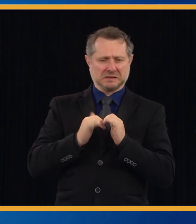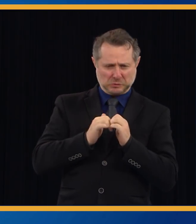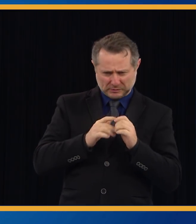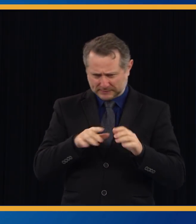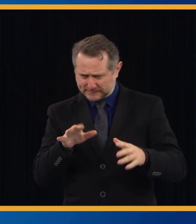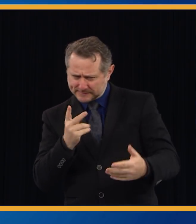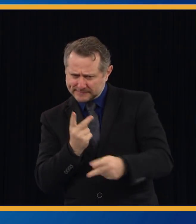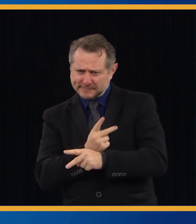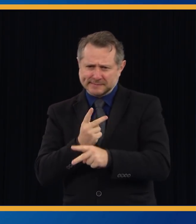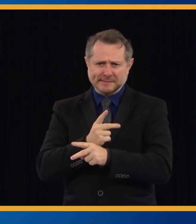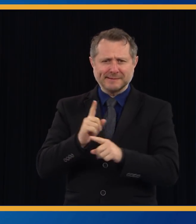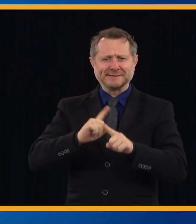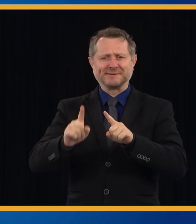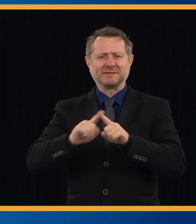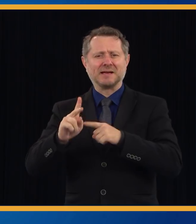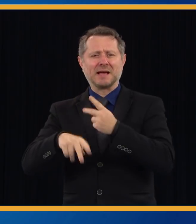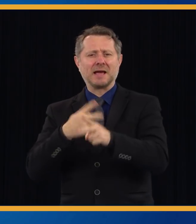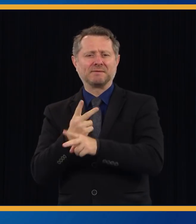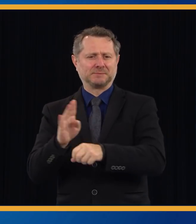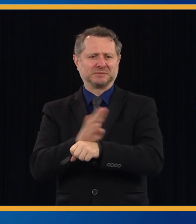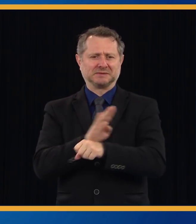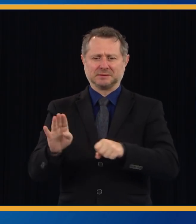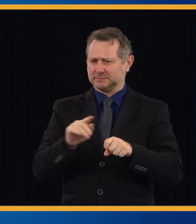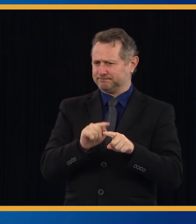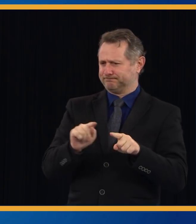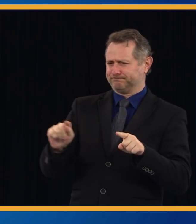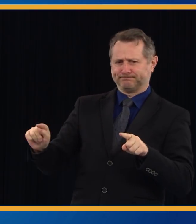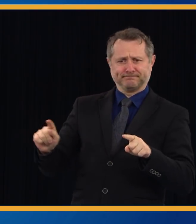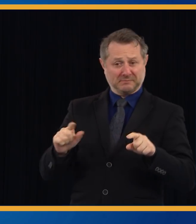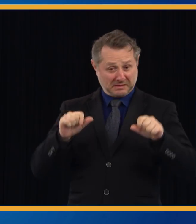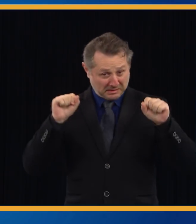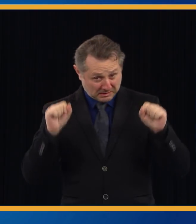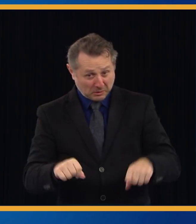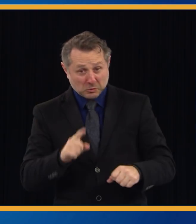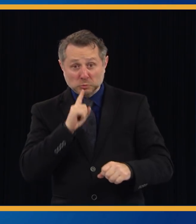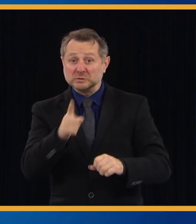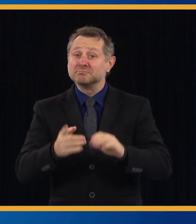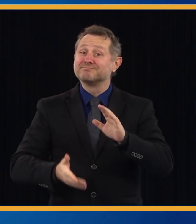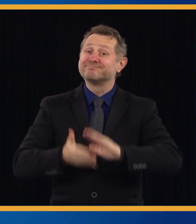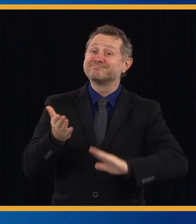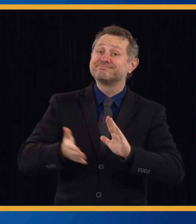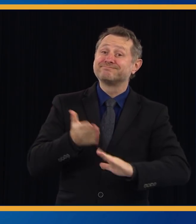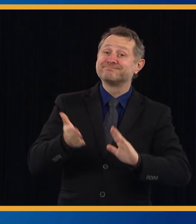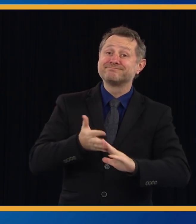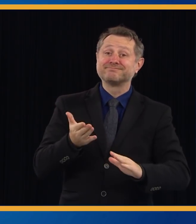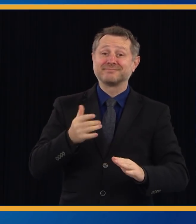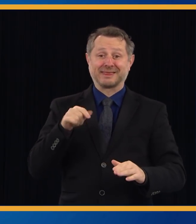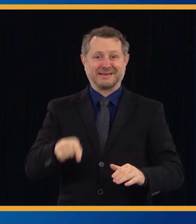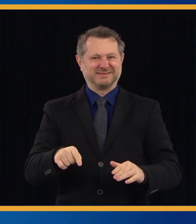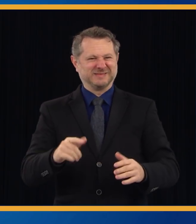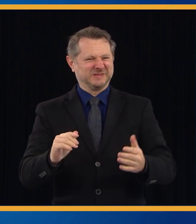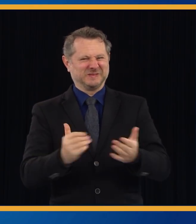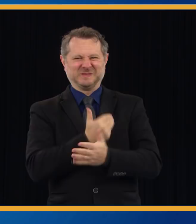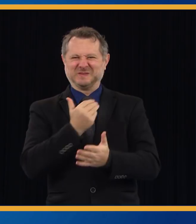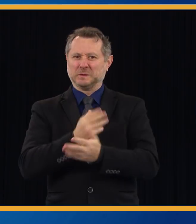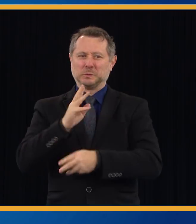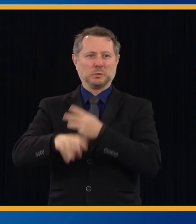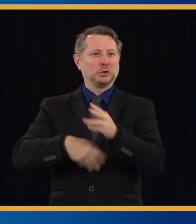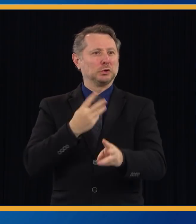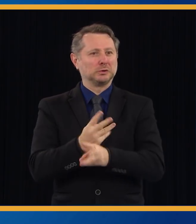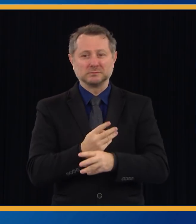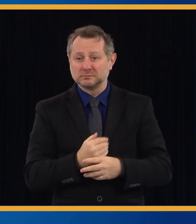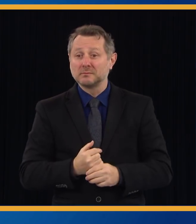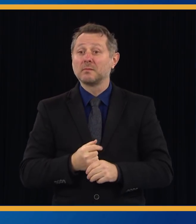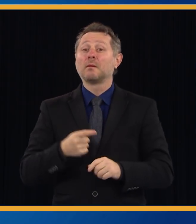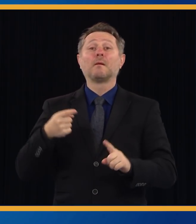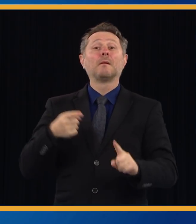you do different types of businesses that could actually work in this environment? And again, they have to be creative and they have to think